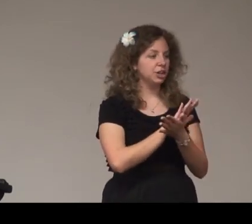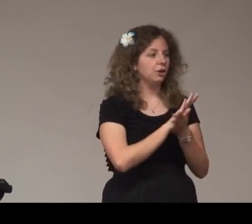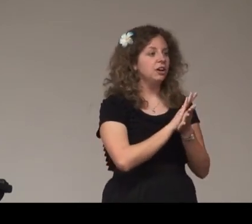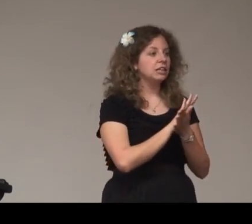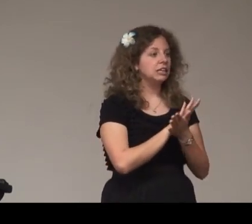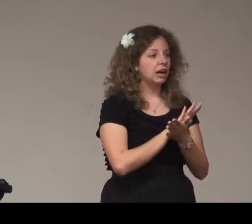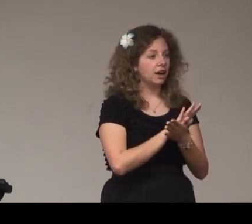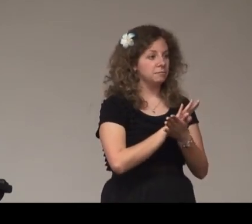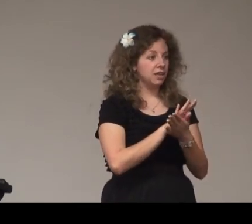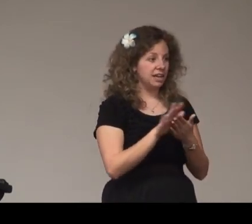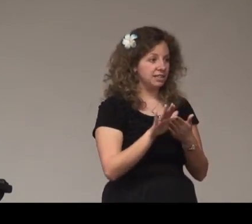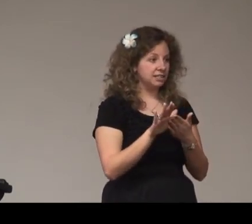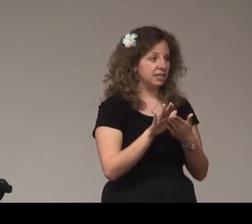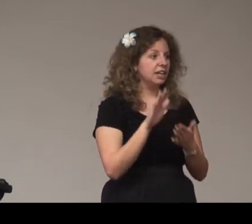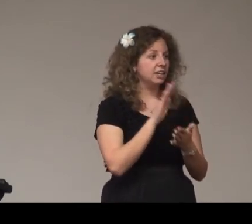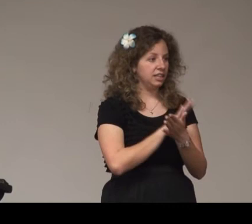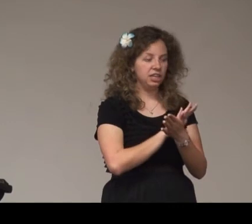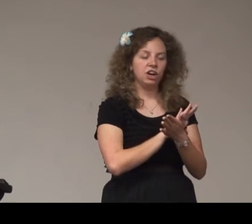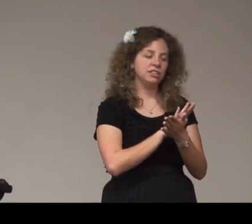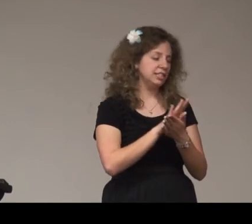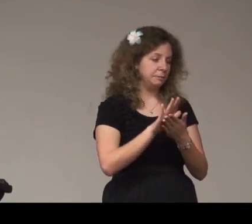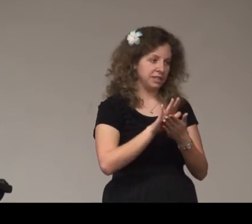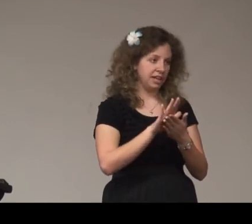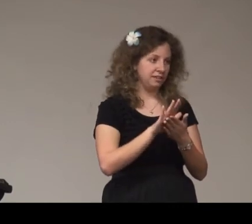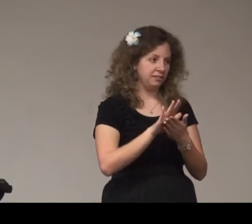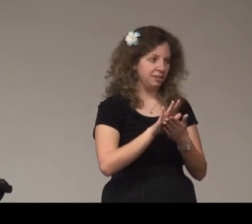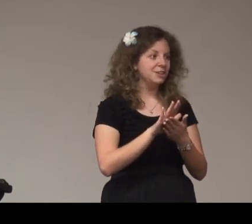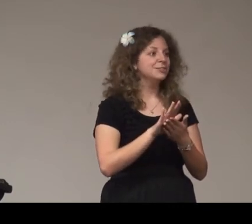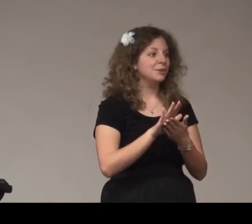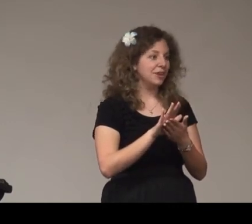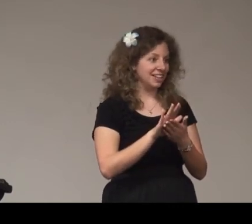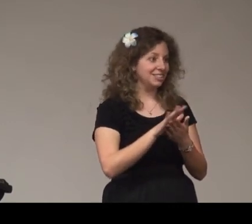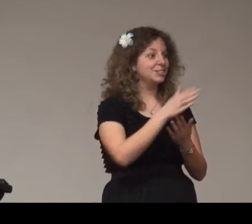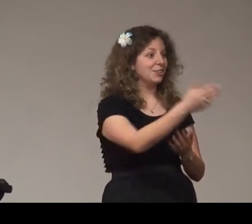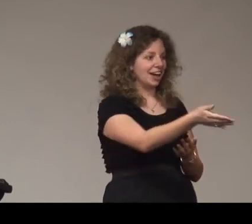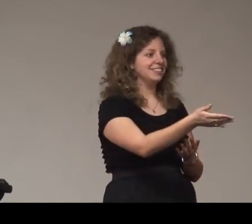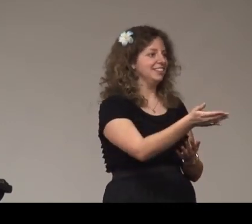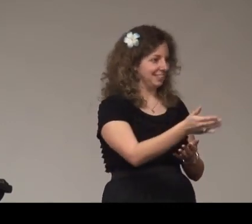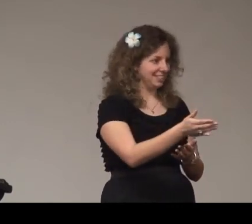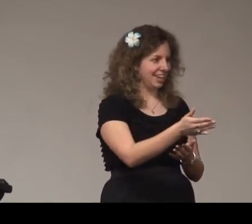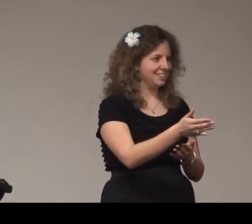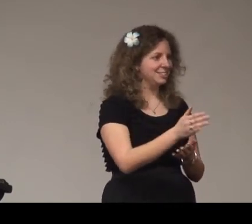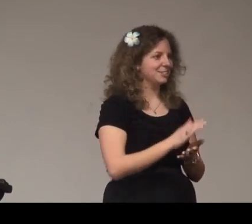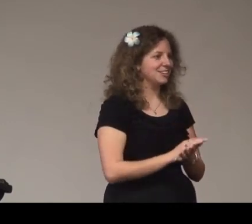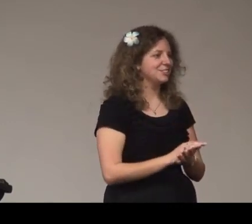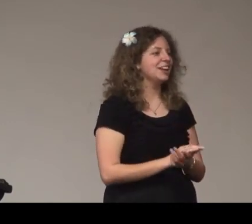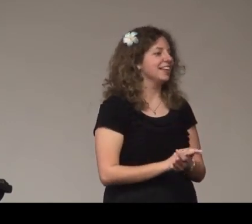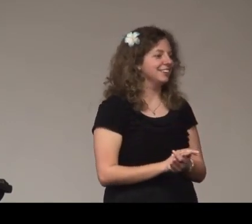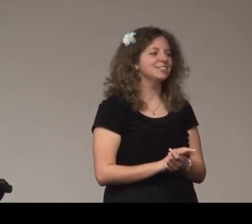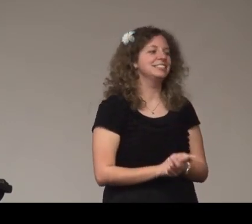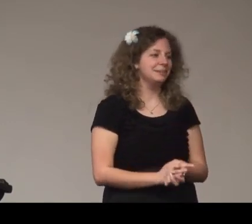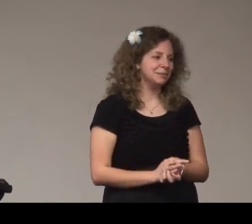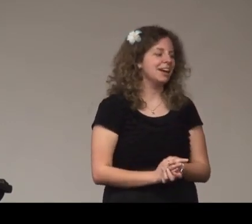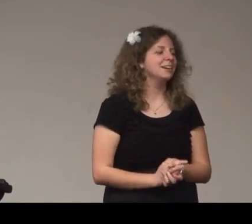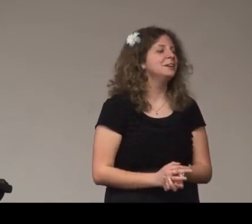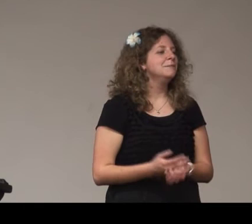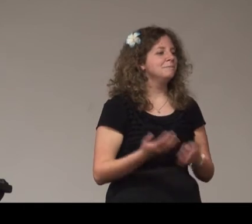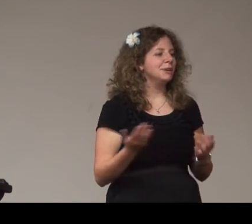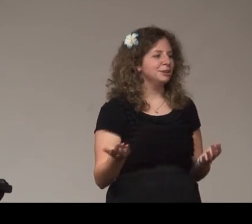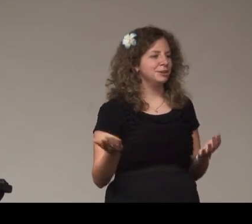so nice and clean are the same sign. Oh. So yes, so that, does that answer your question? Yeah, they're the same sign, but